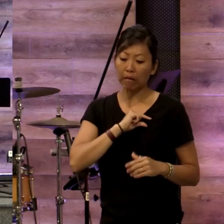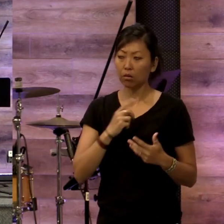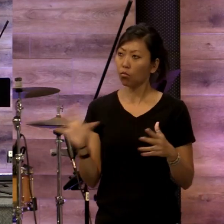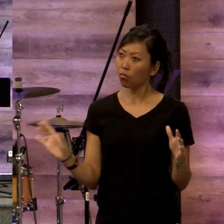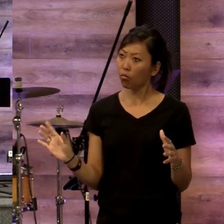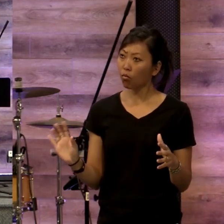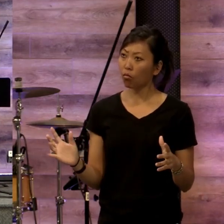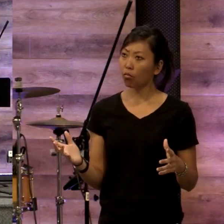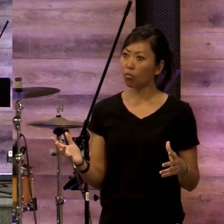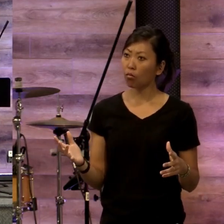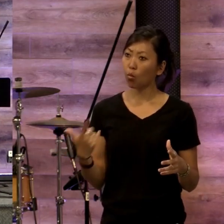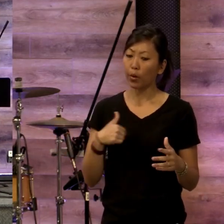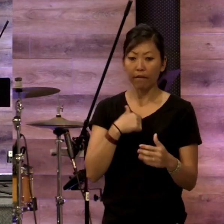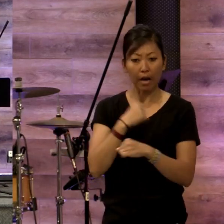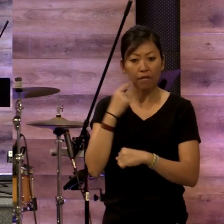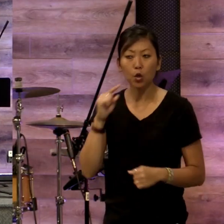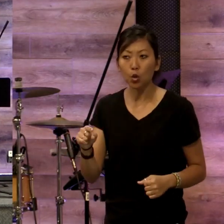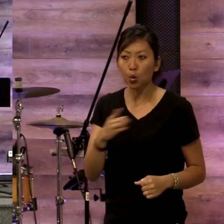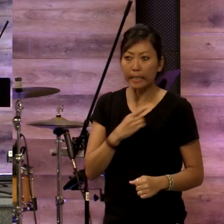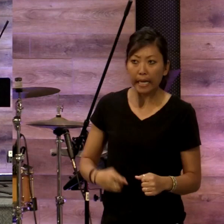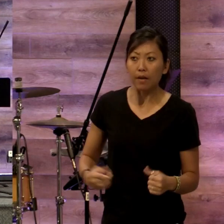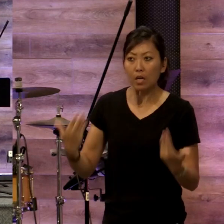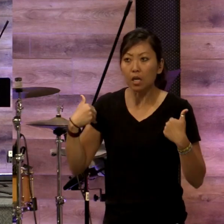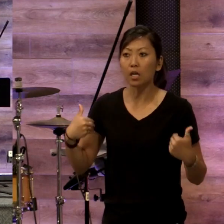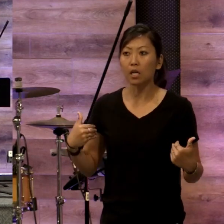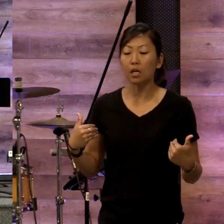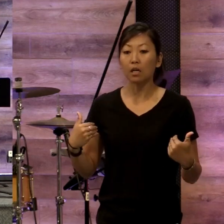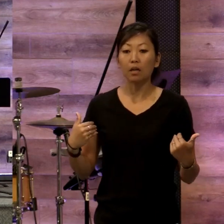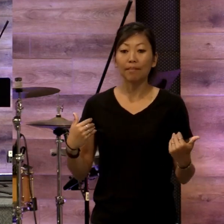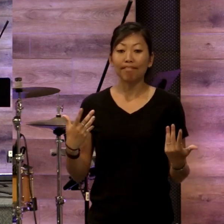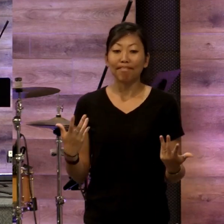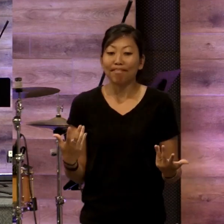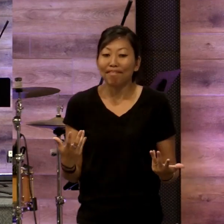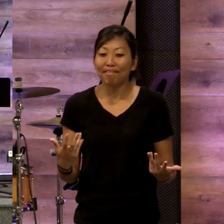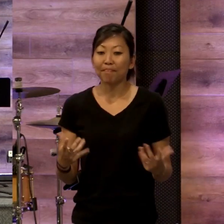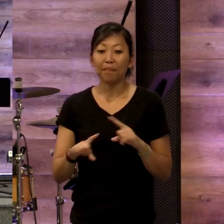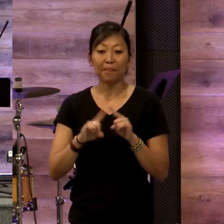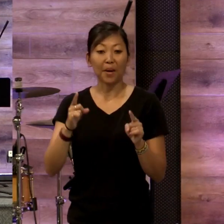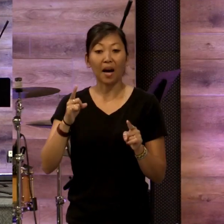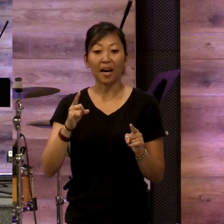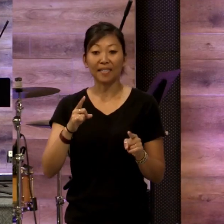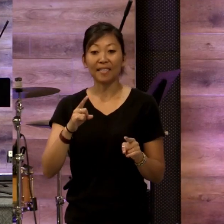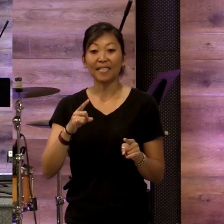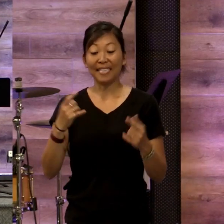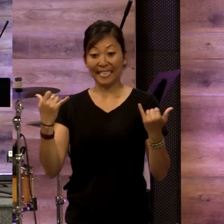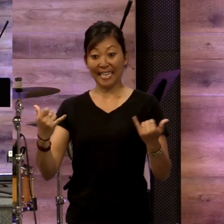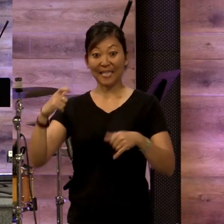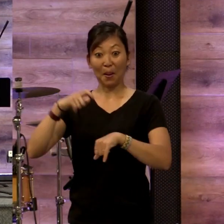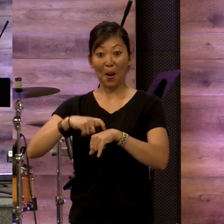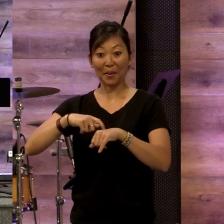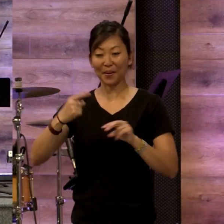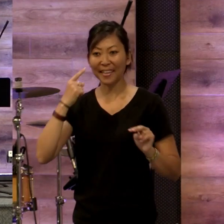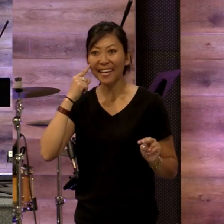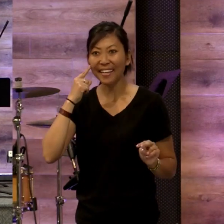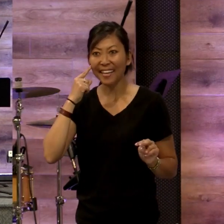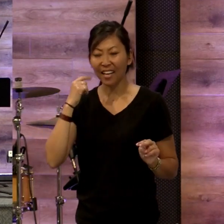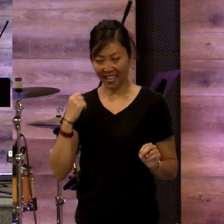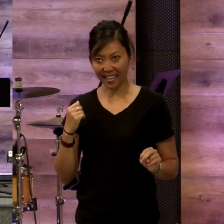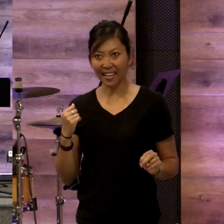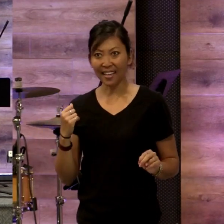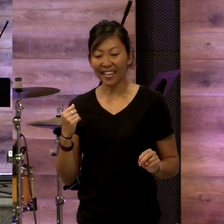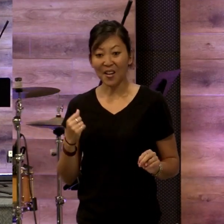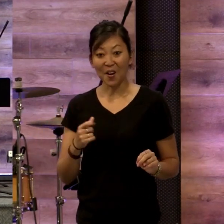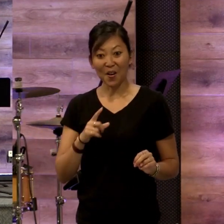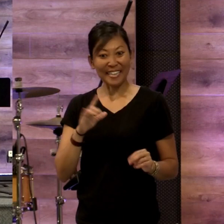king, and they would probably be rewarded in kind. But here's this moment that you're thinking, no way, this